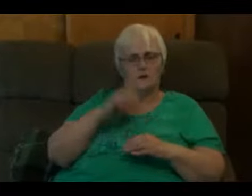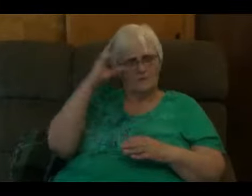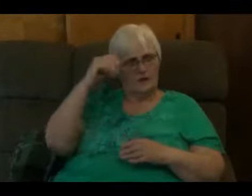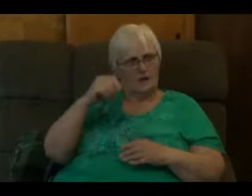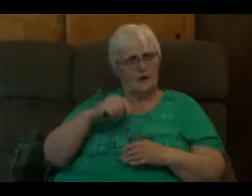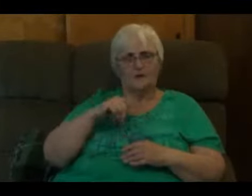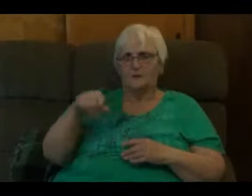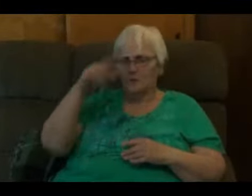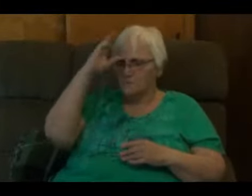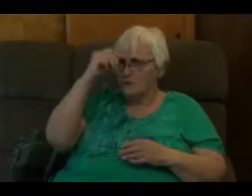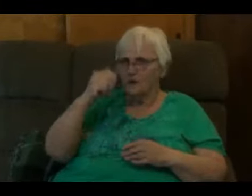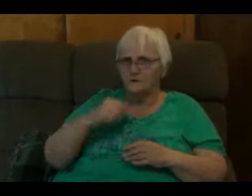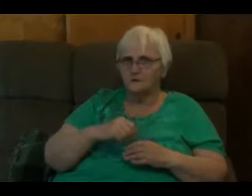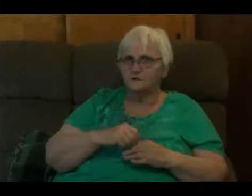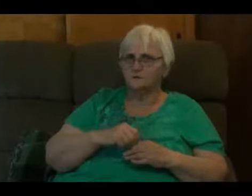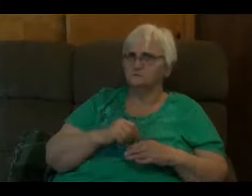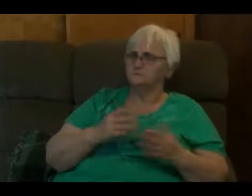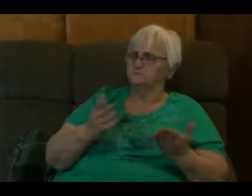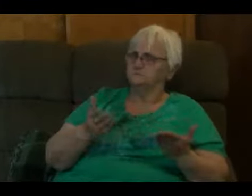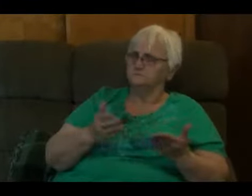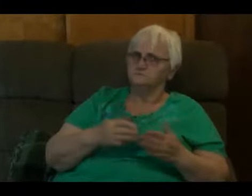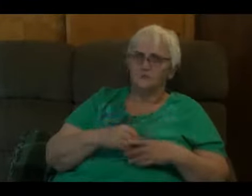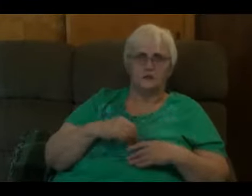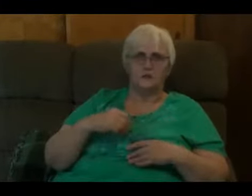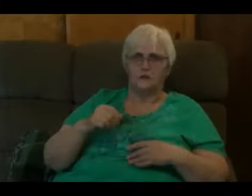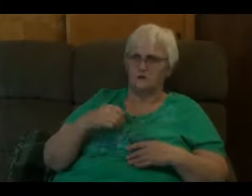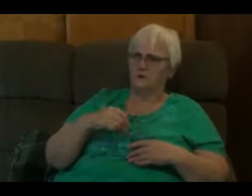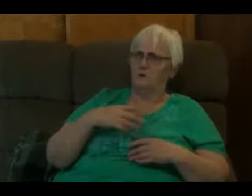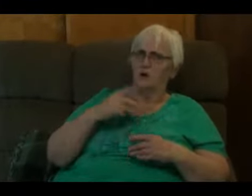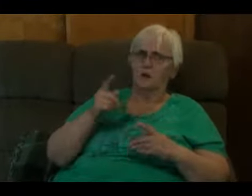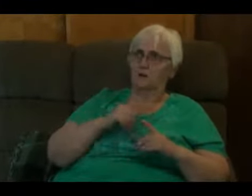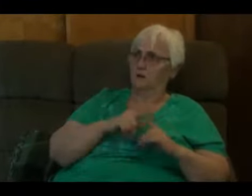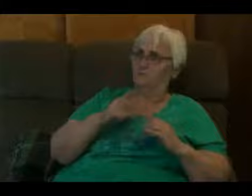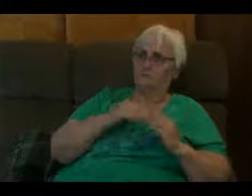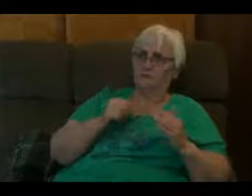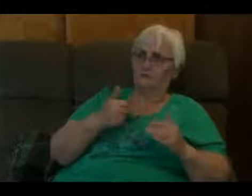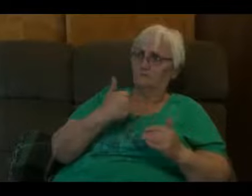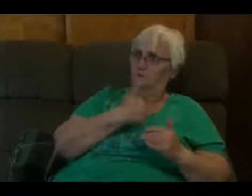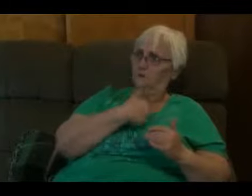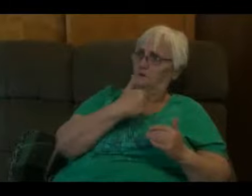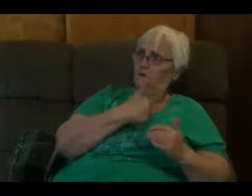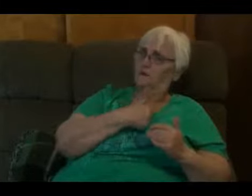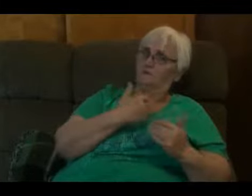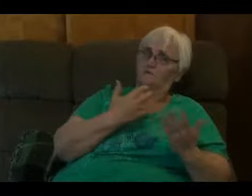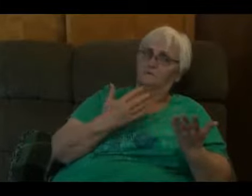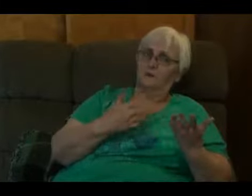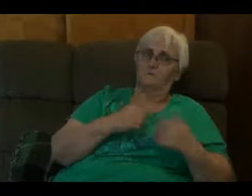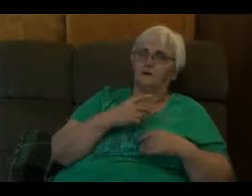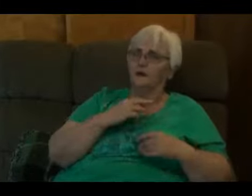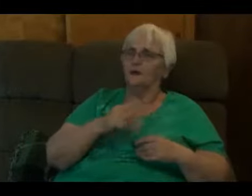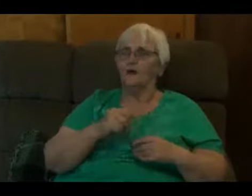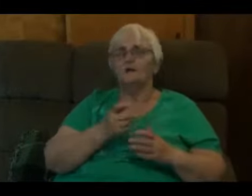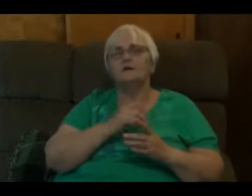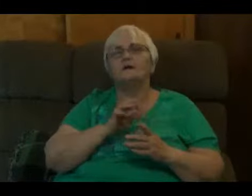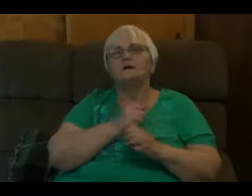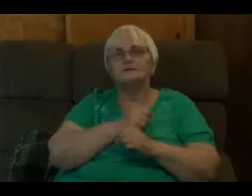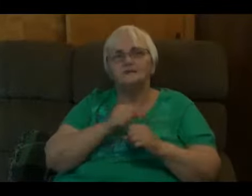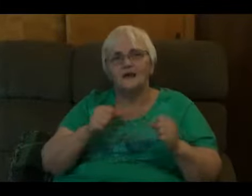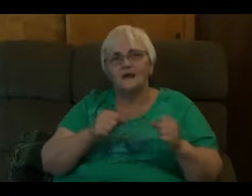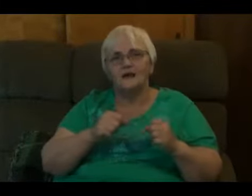Those guys, they don't seem a whole lot different. But they are, they're saints. But they had the